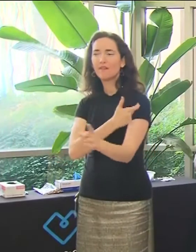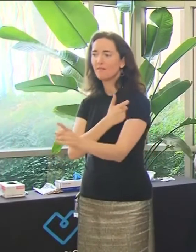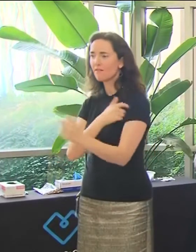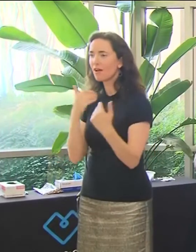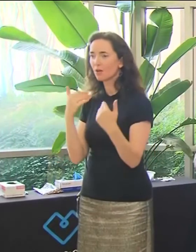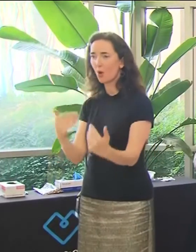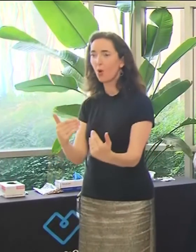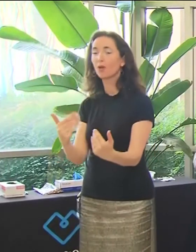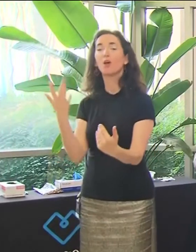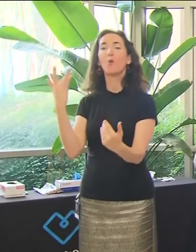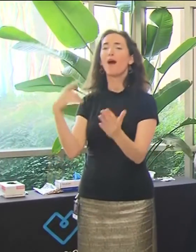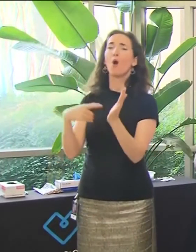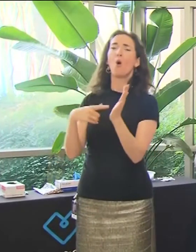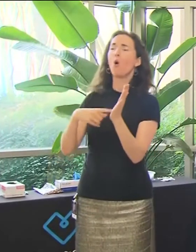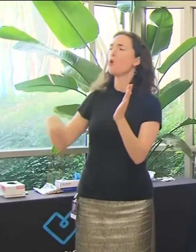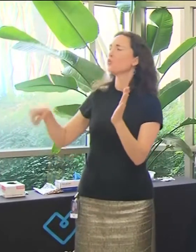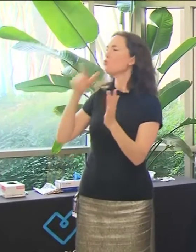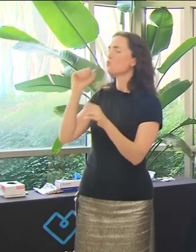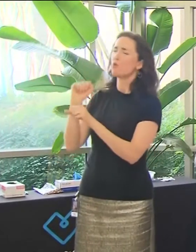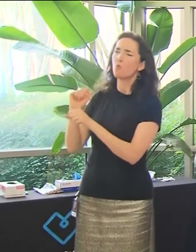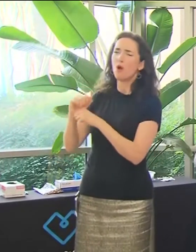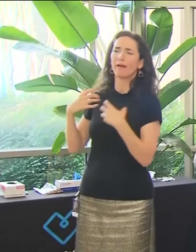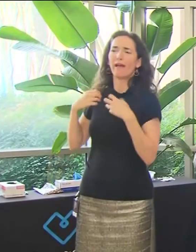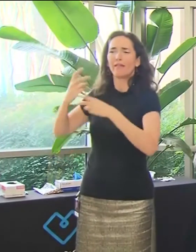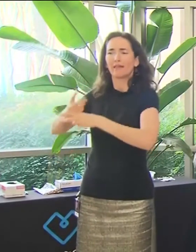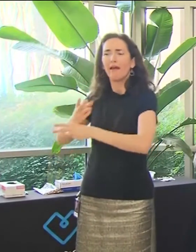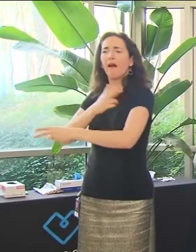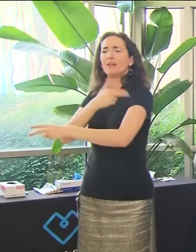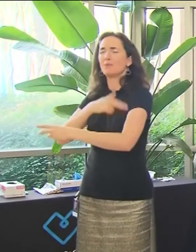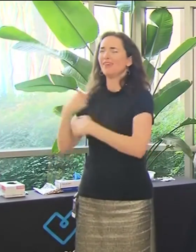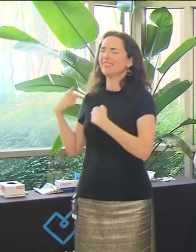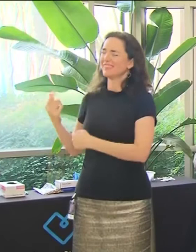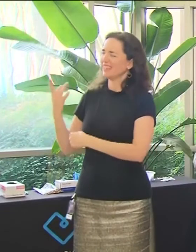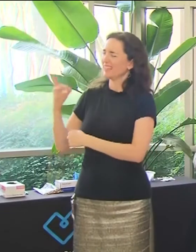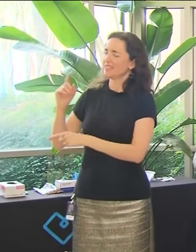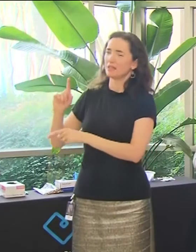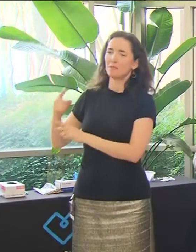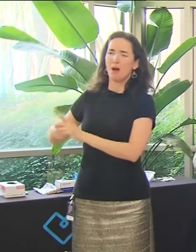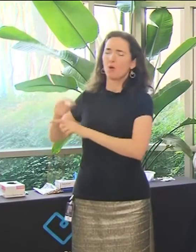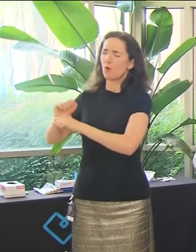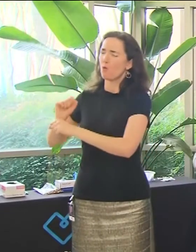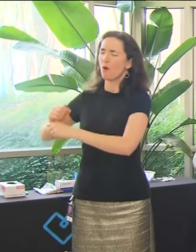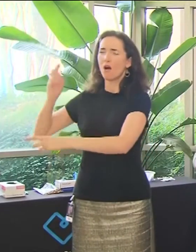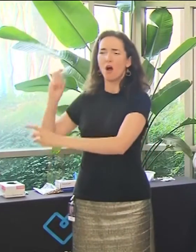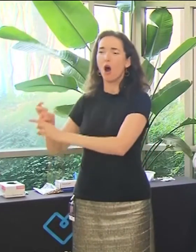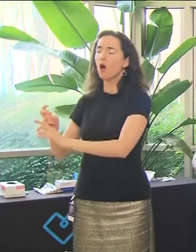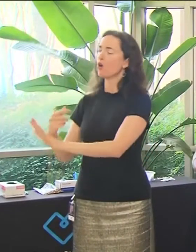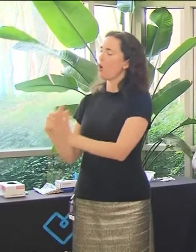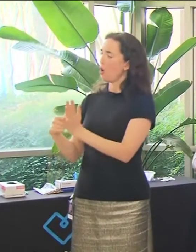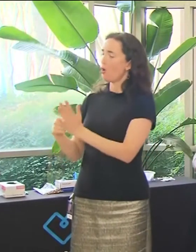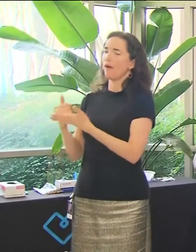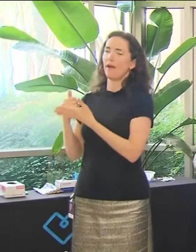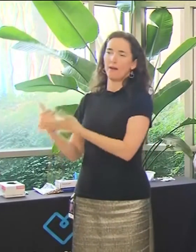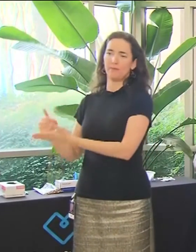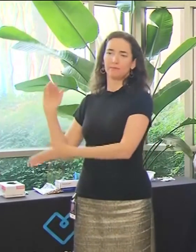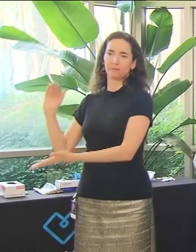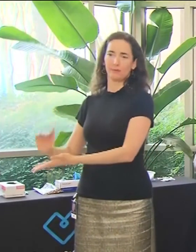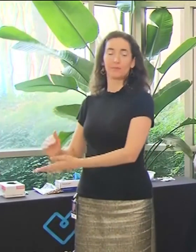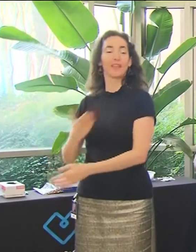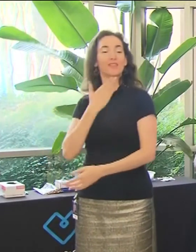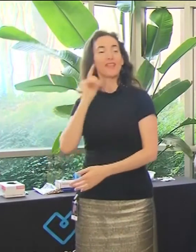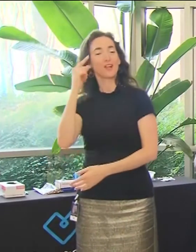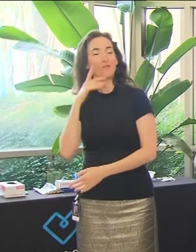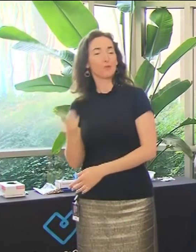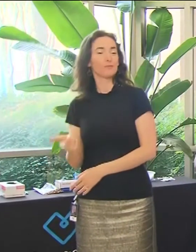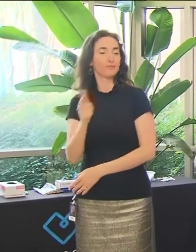have been just in the trenches doing this for the last 18 months. We owe this to them. So thank you, Governor, and I'll turn it back over to you.